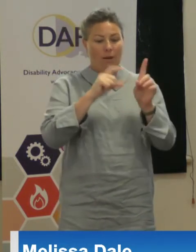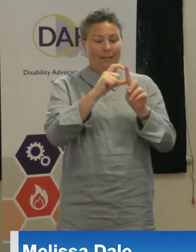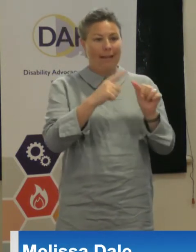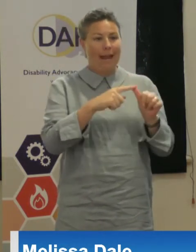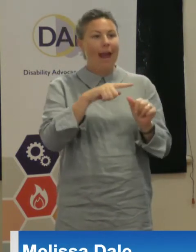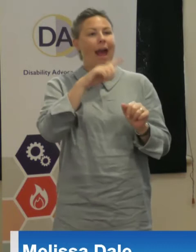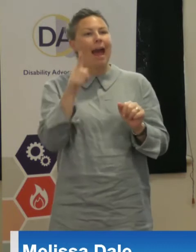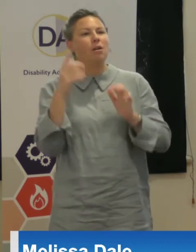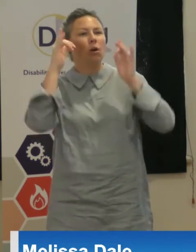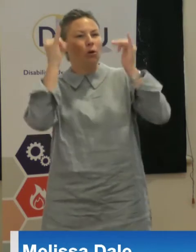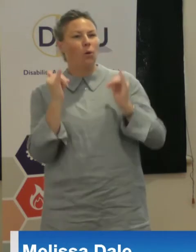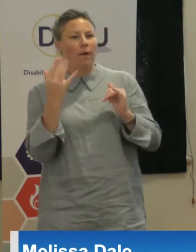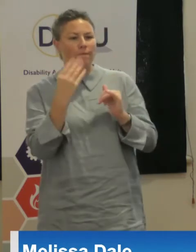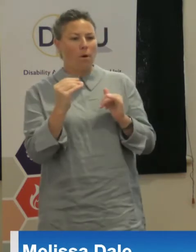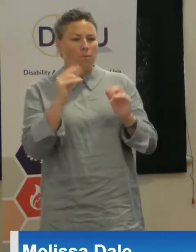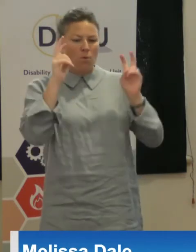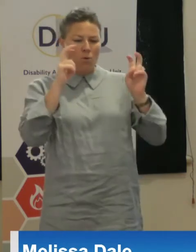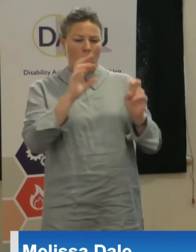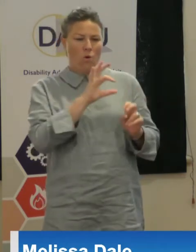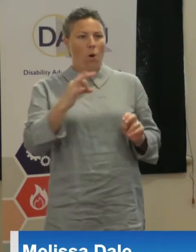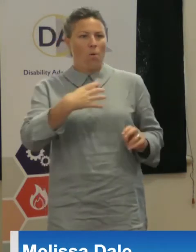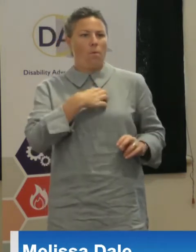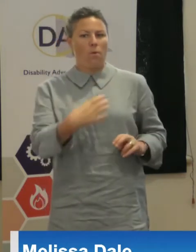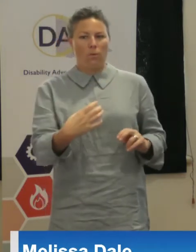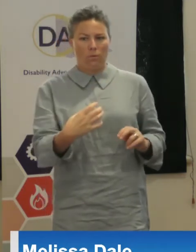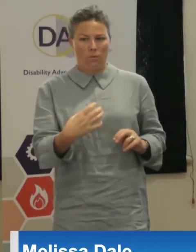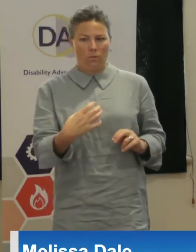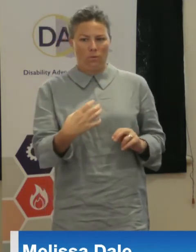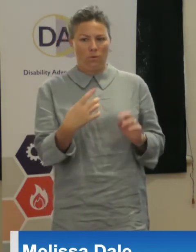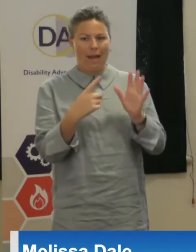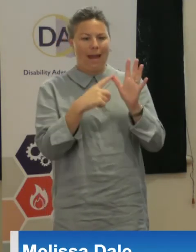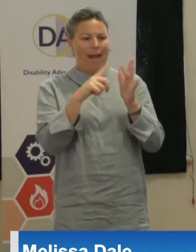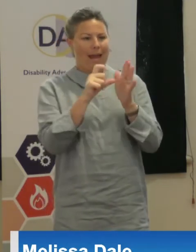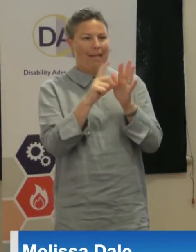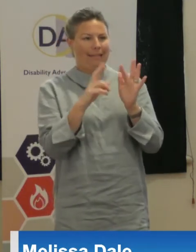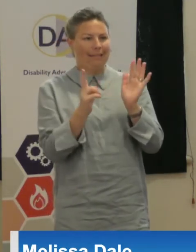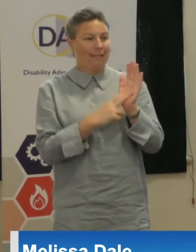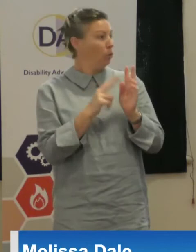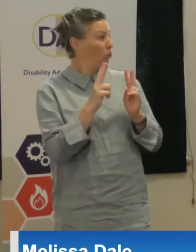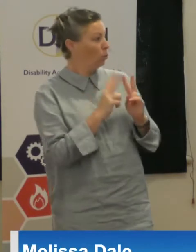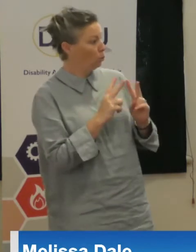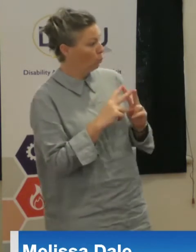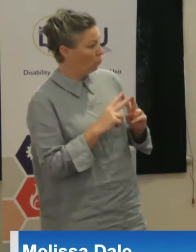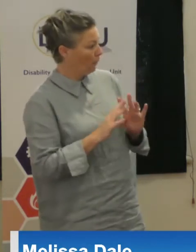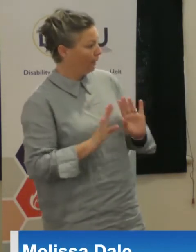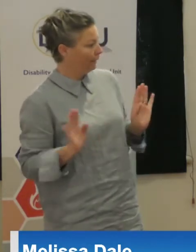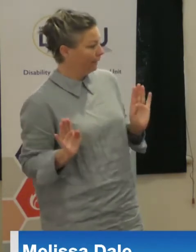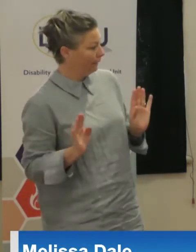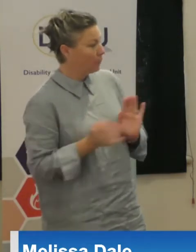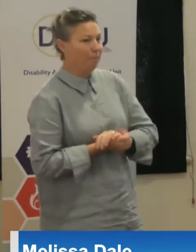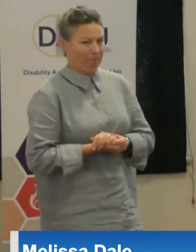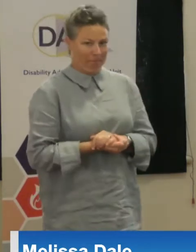a lawyer from knowmore. And I believe there's no relation. Yes. No. So,